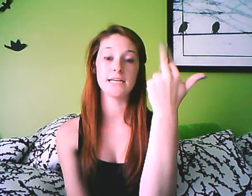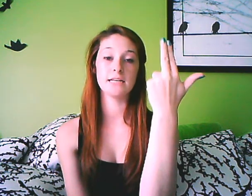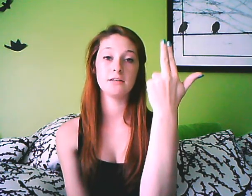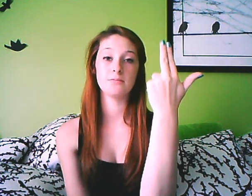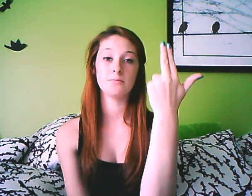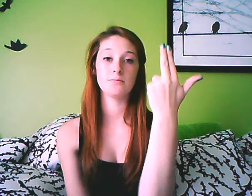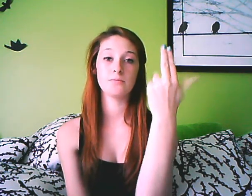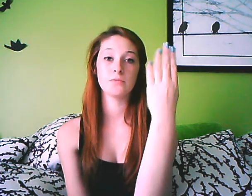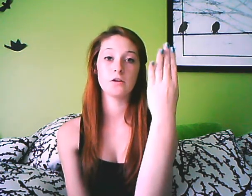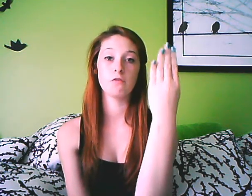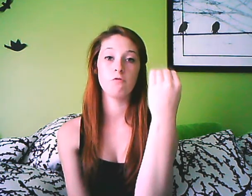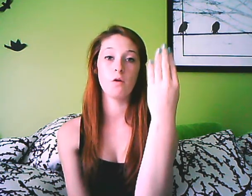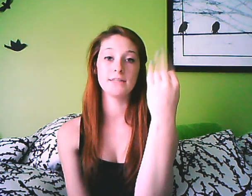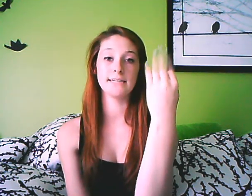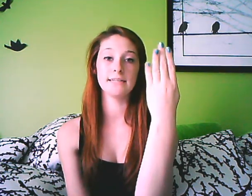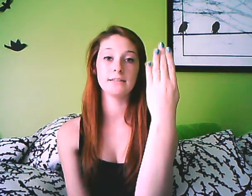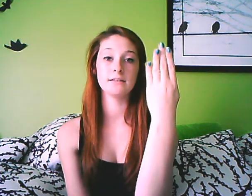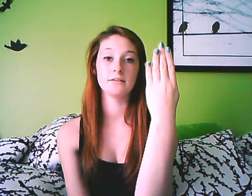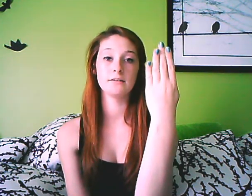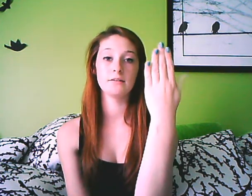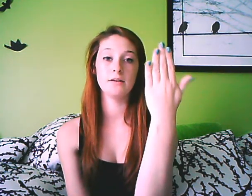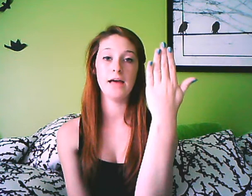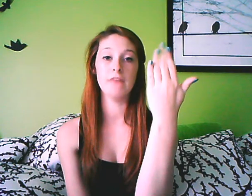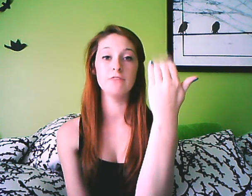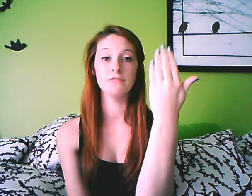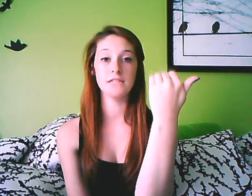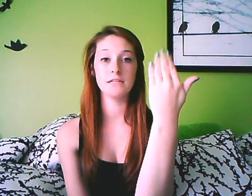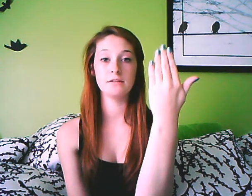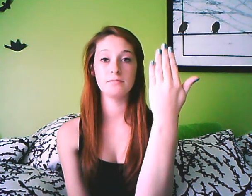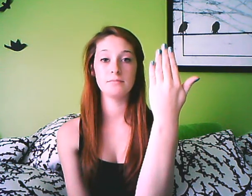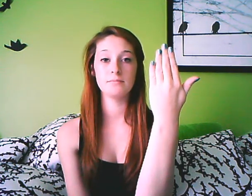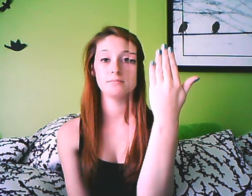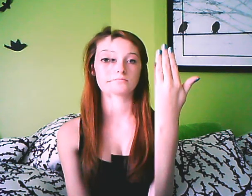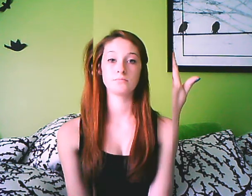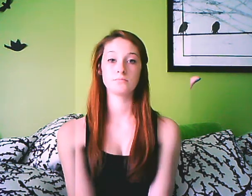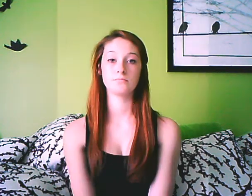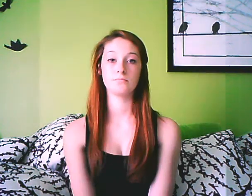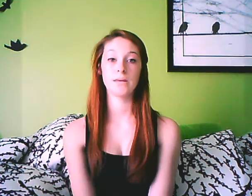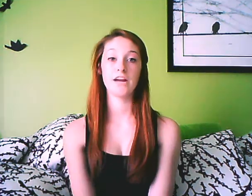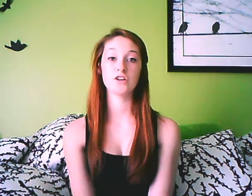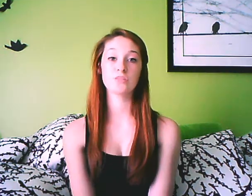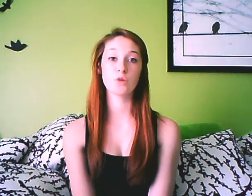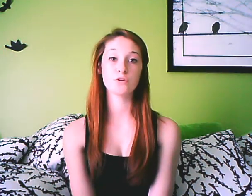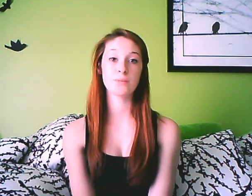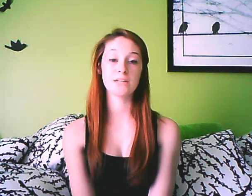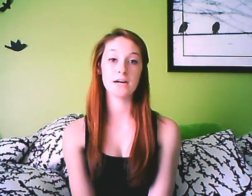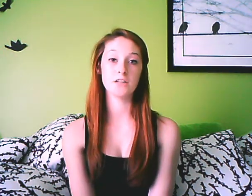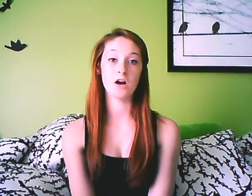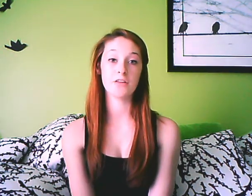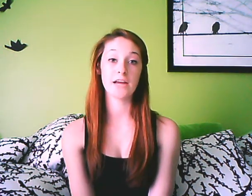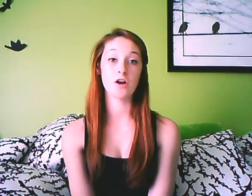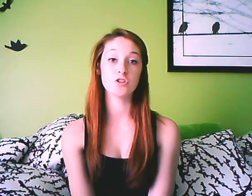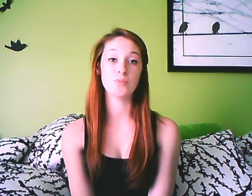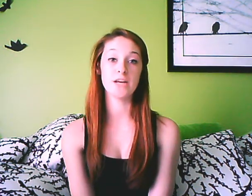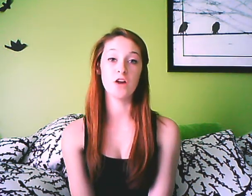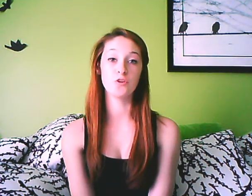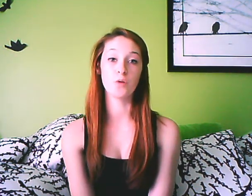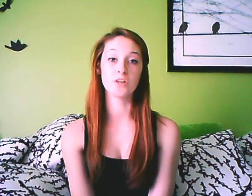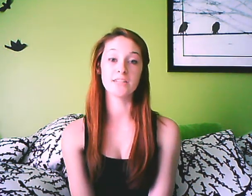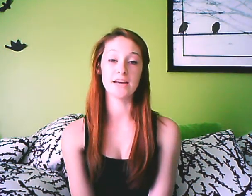13, 14, and 15. Here are some words from the dialogue that can also mean other words in